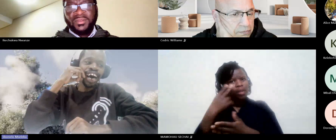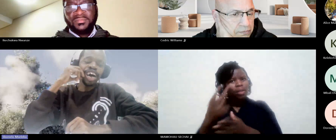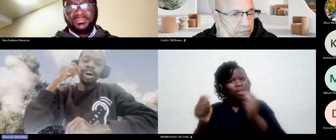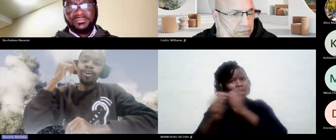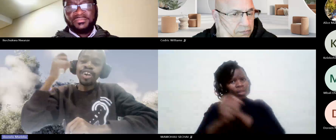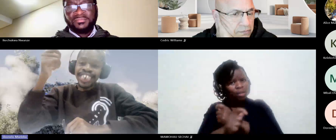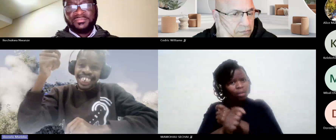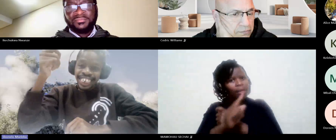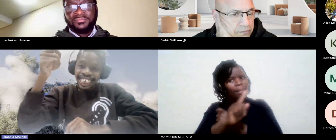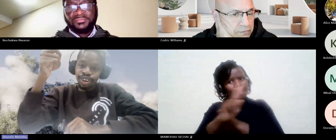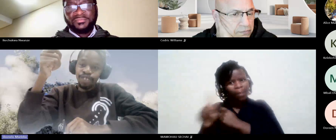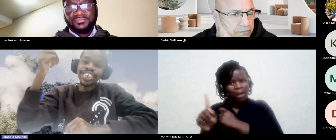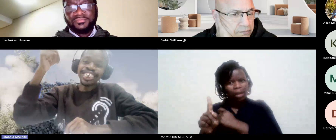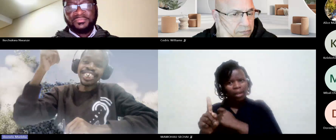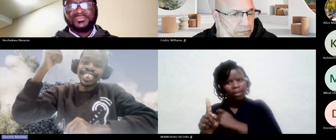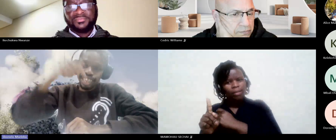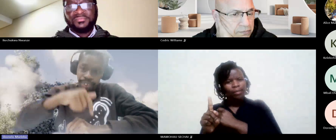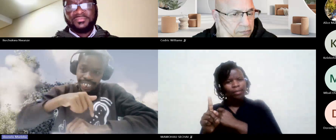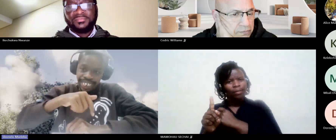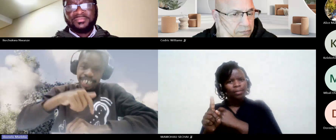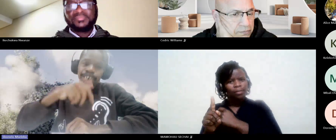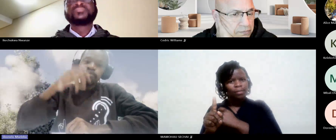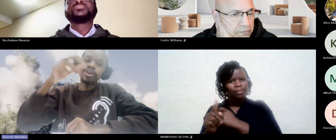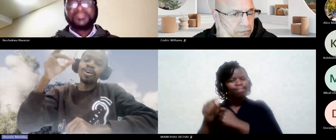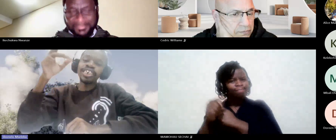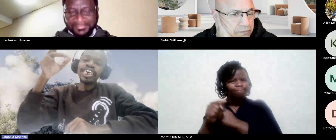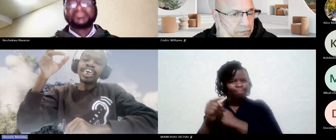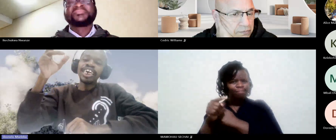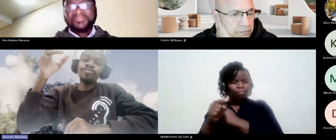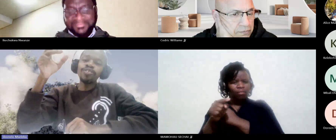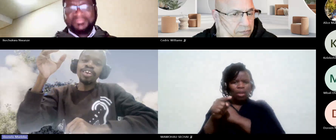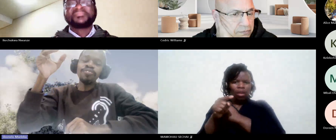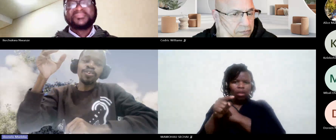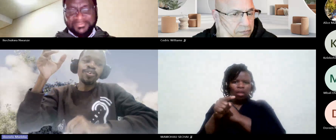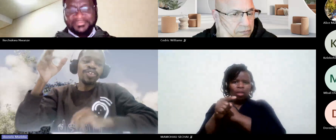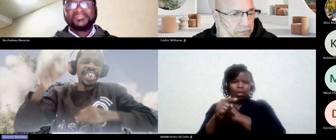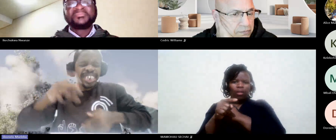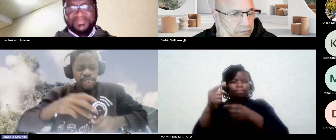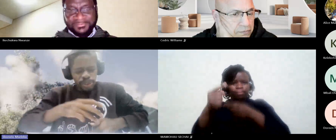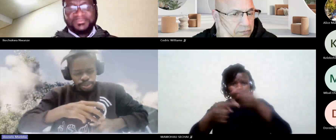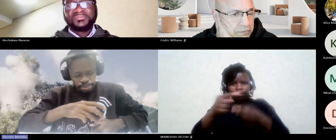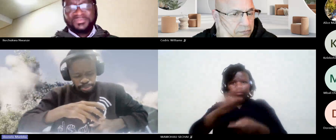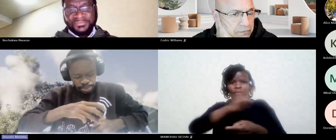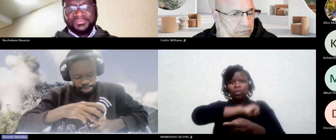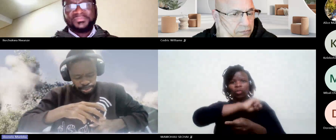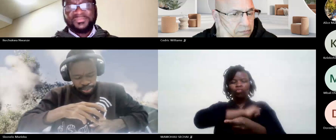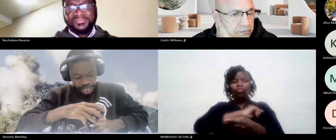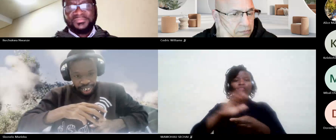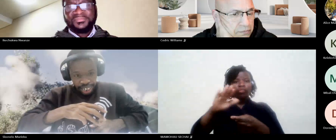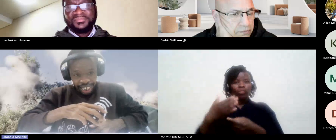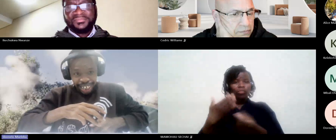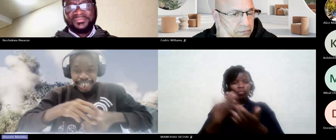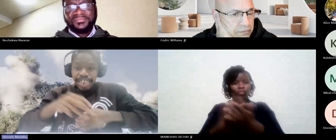of colonization, of which is still taking place, because if you could look it into